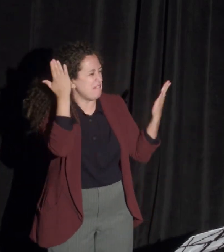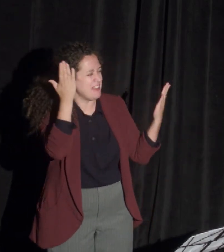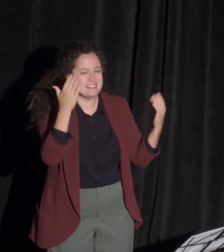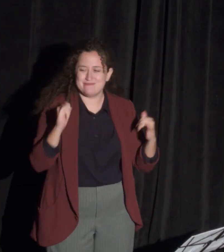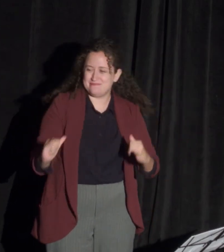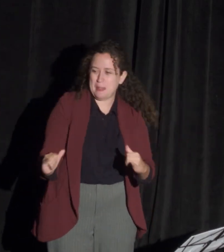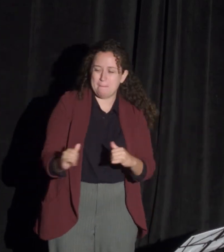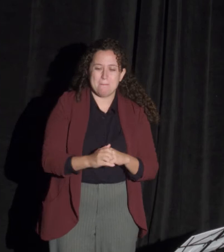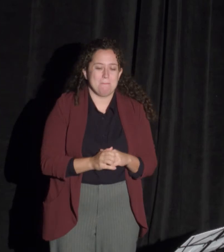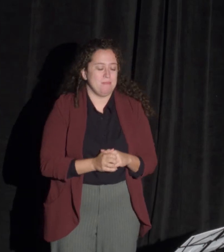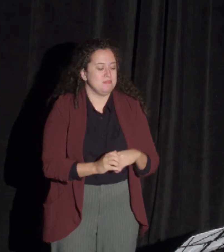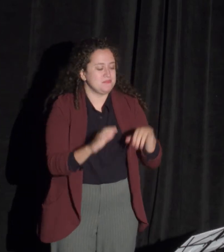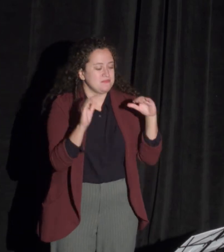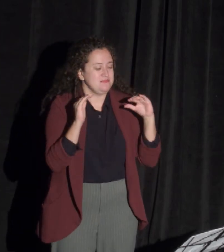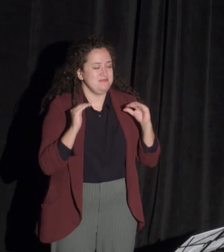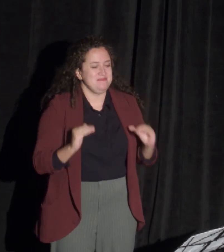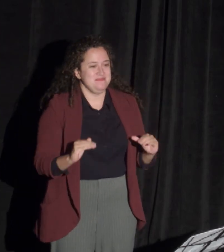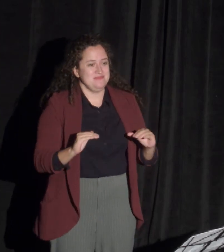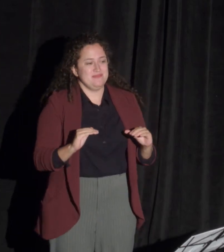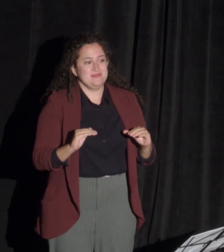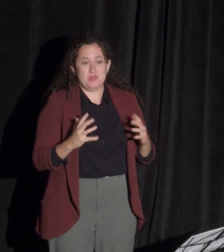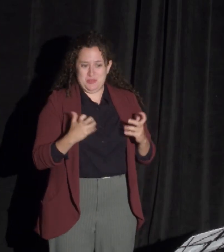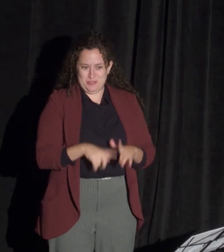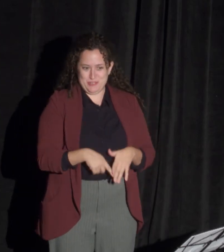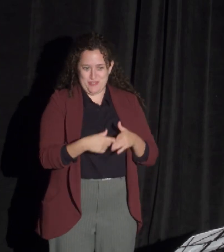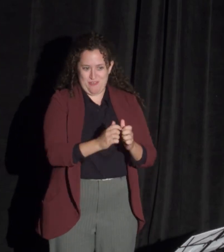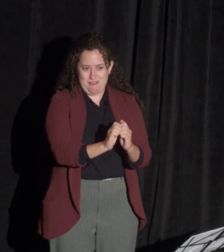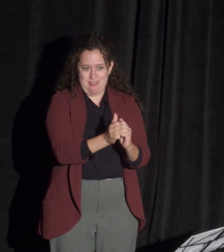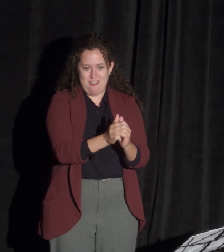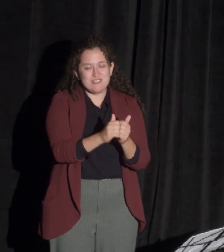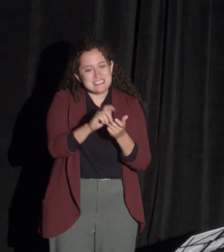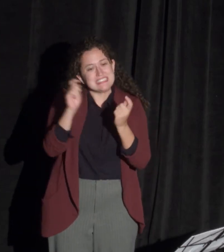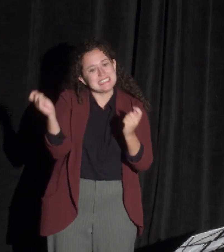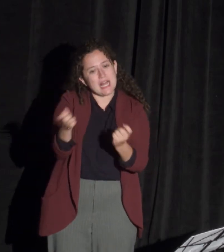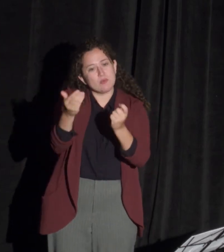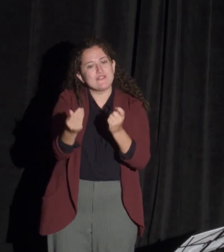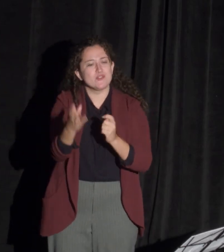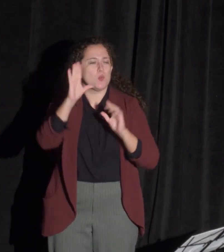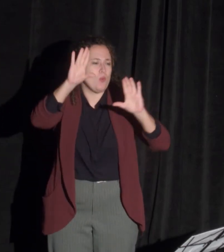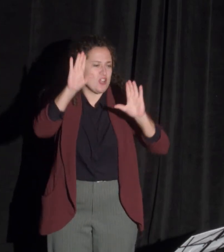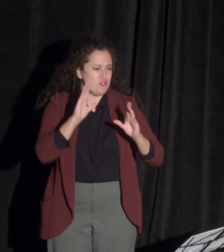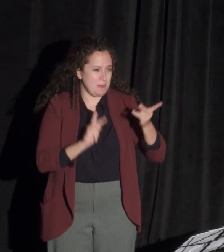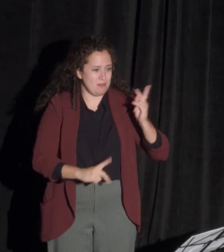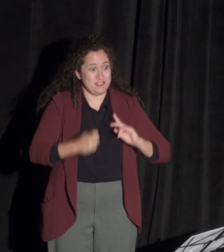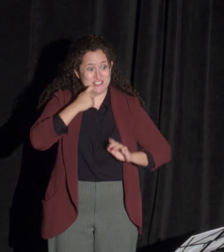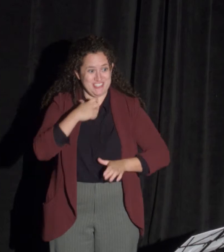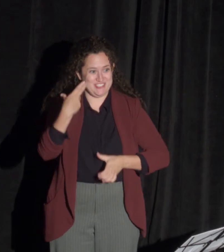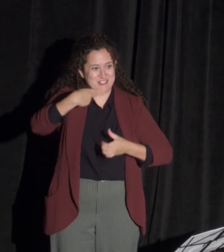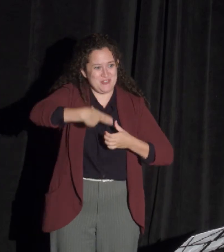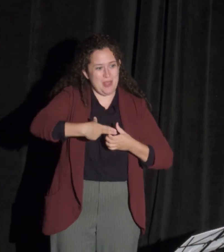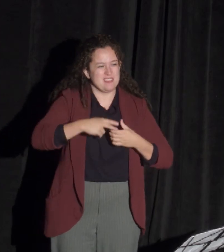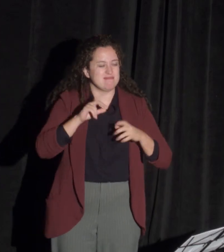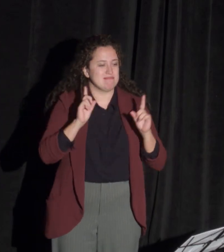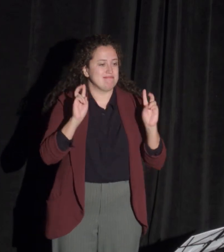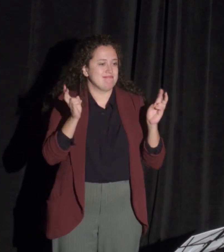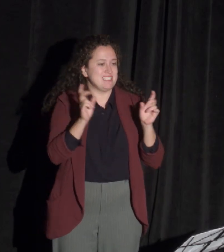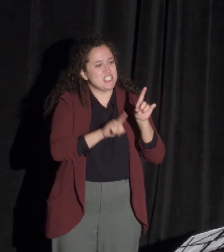start by celebrating some wonderful people who have just recently joined our Starship crew. The Astounding Award goes